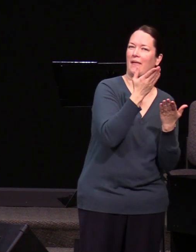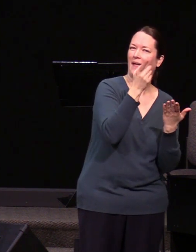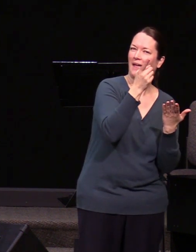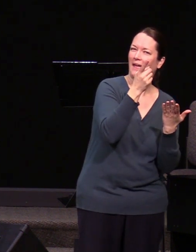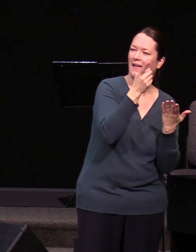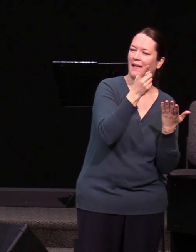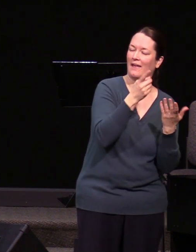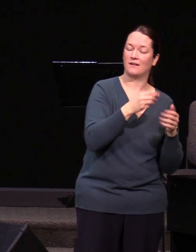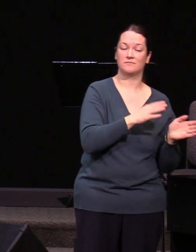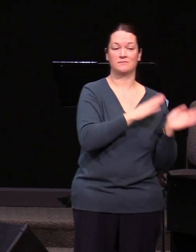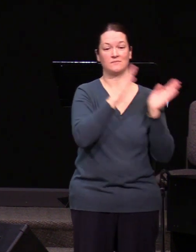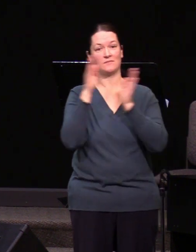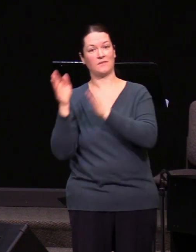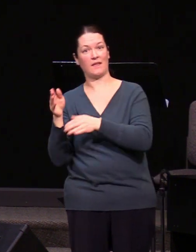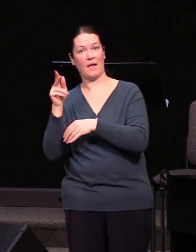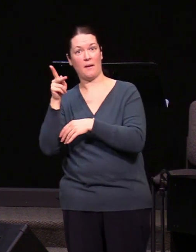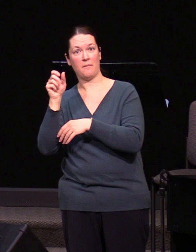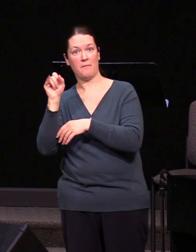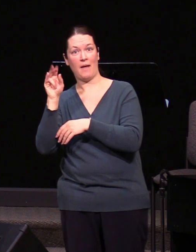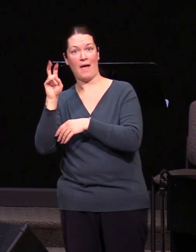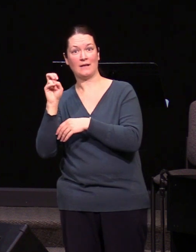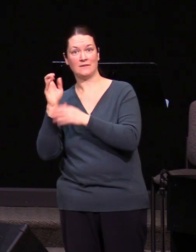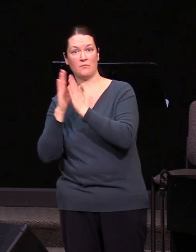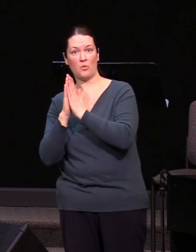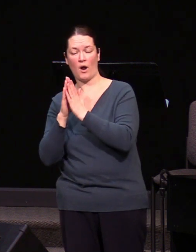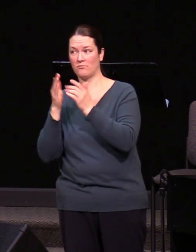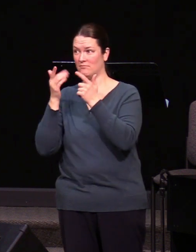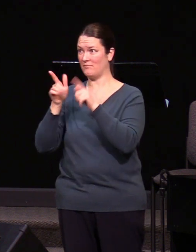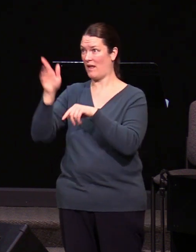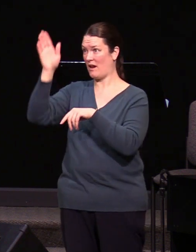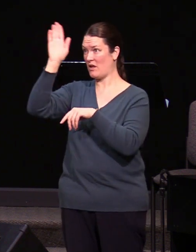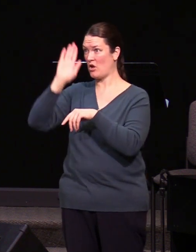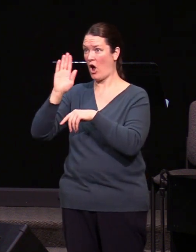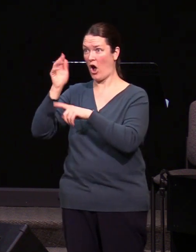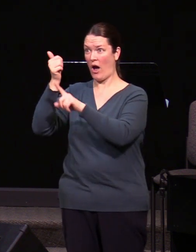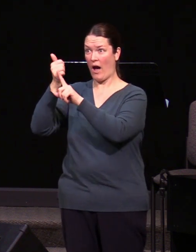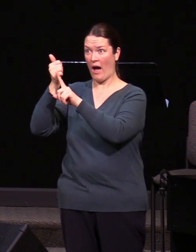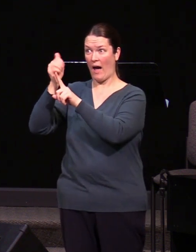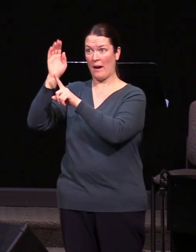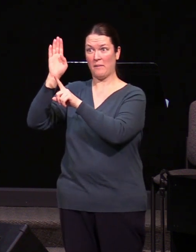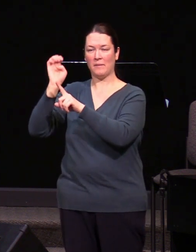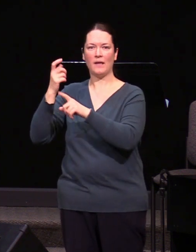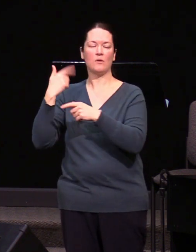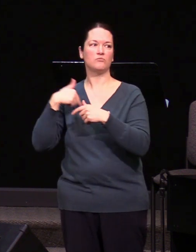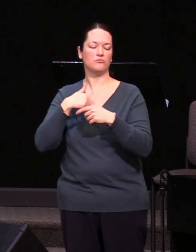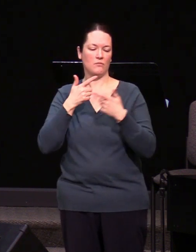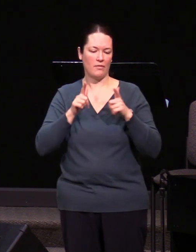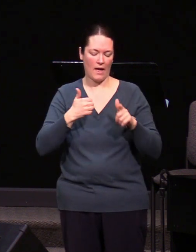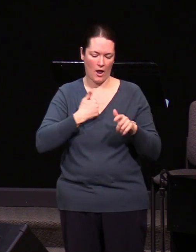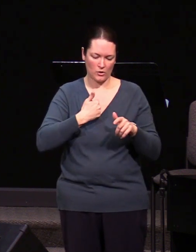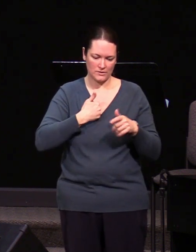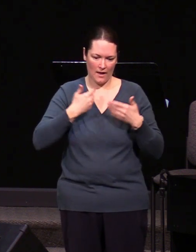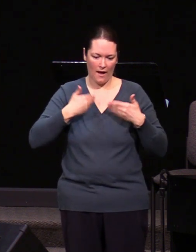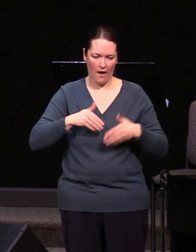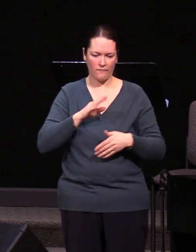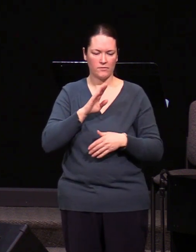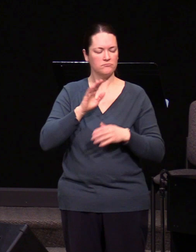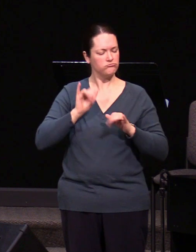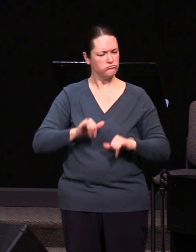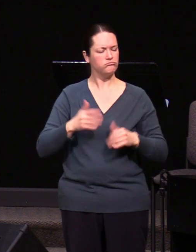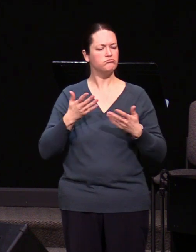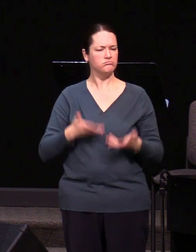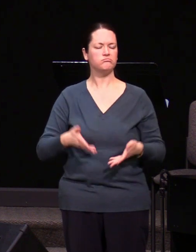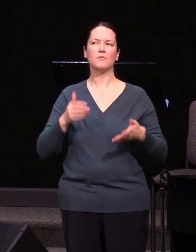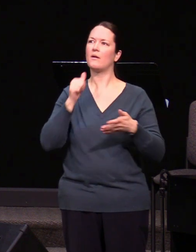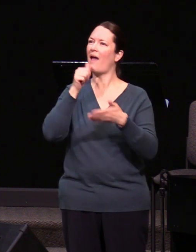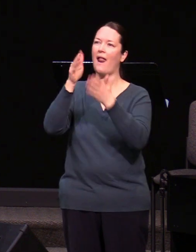passive sort of prayer, trying to let God be and simply let ourselves be. We aren't asking for anything. In